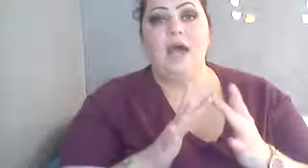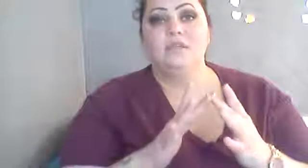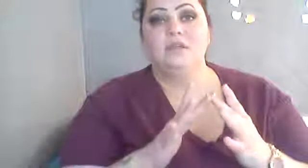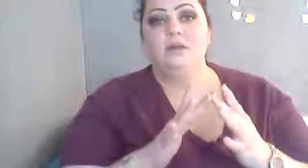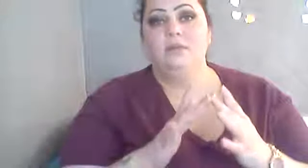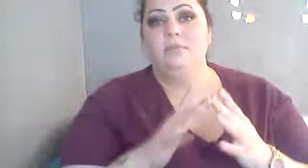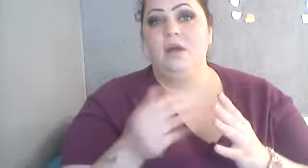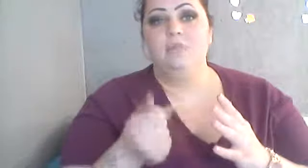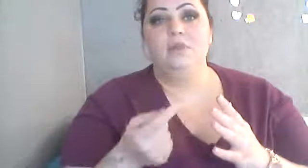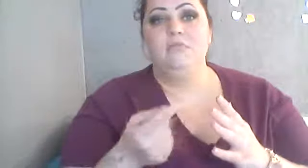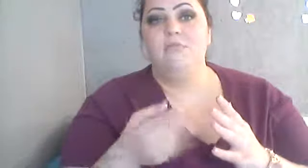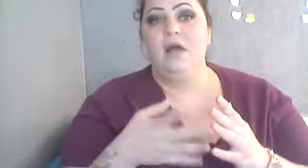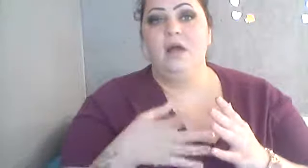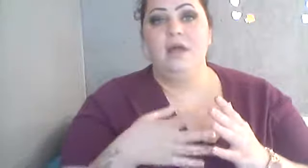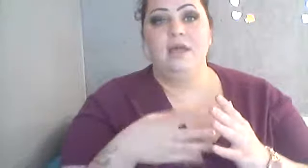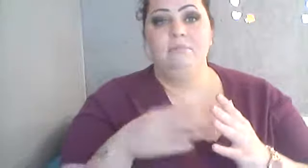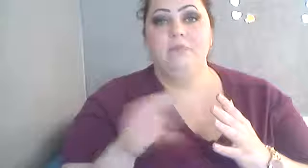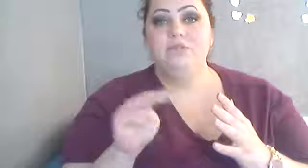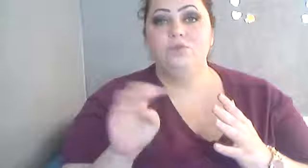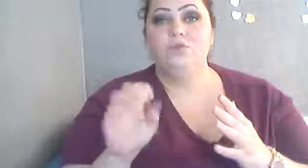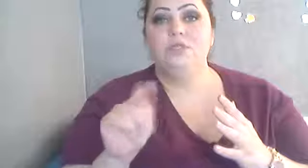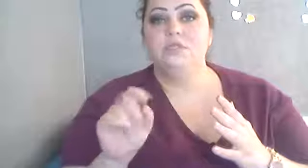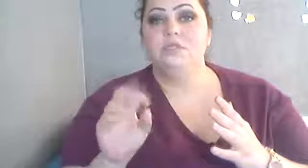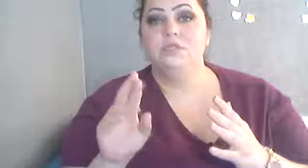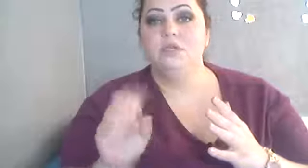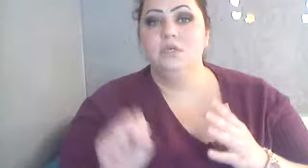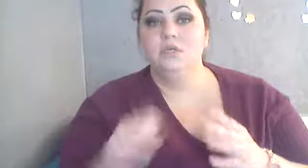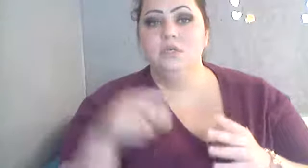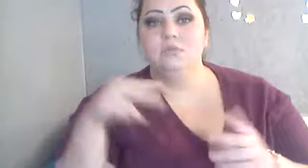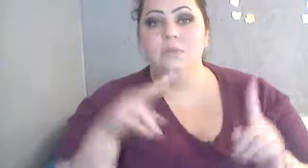Contact a couple of my mentors.